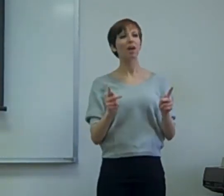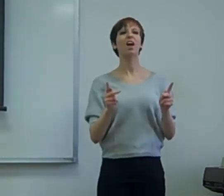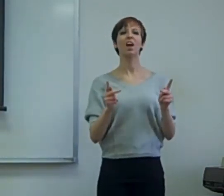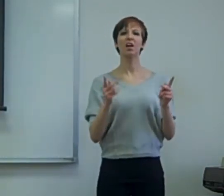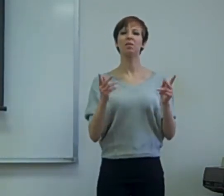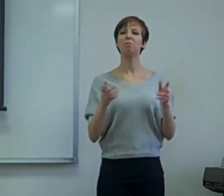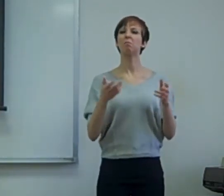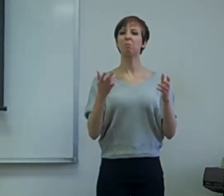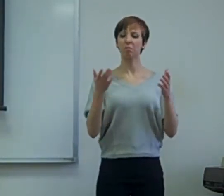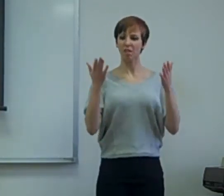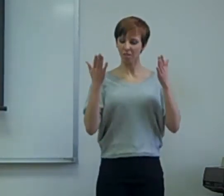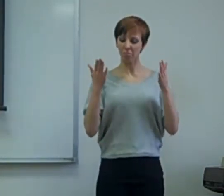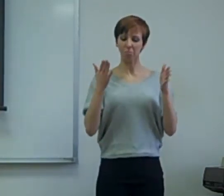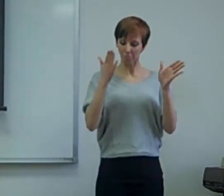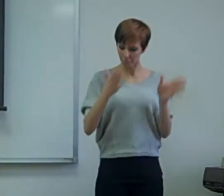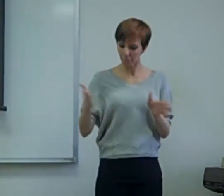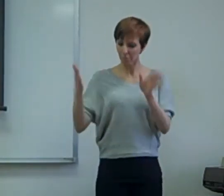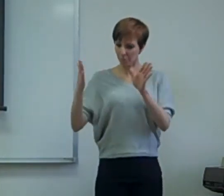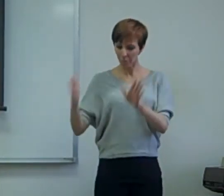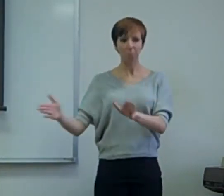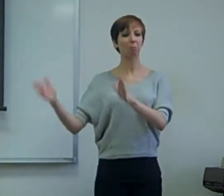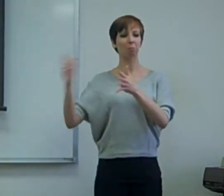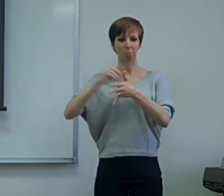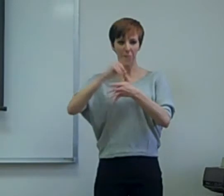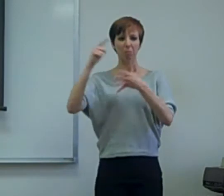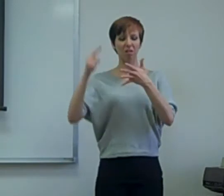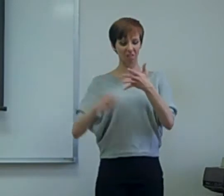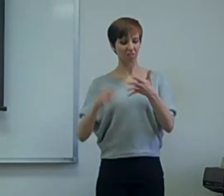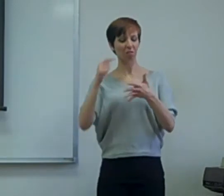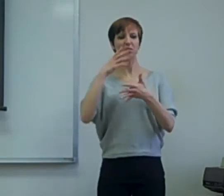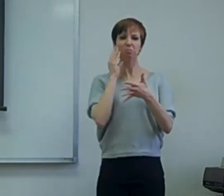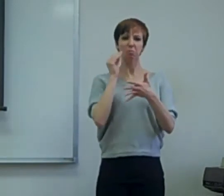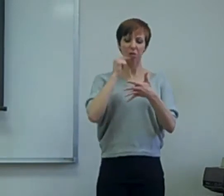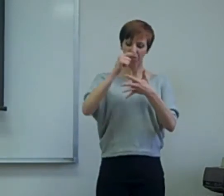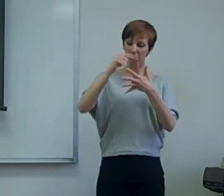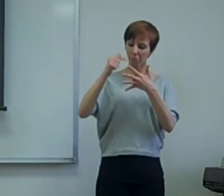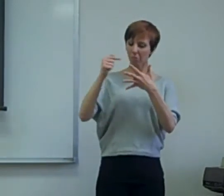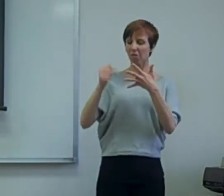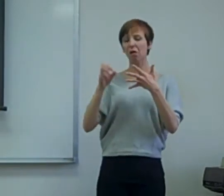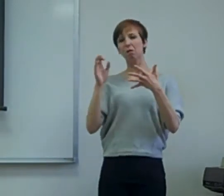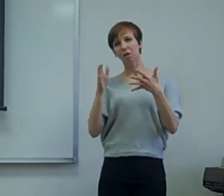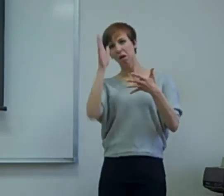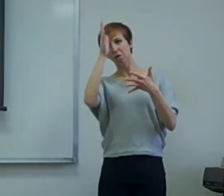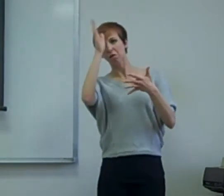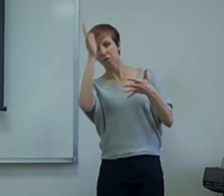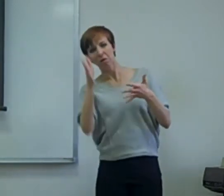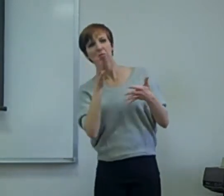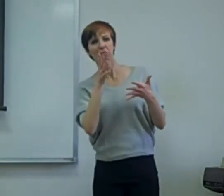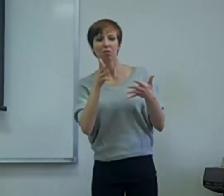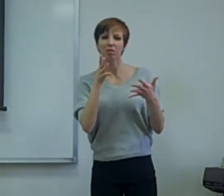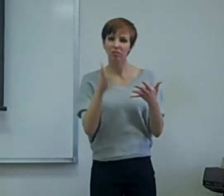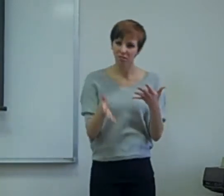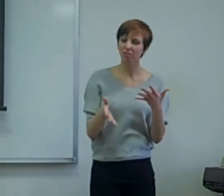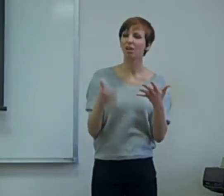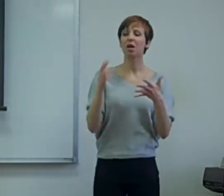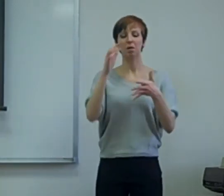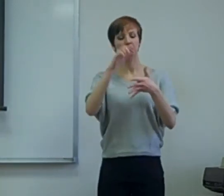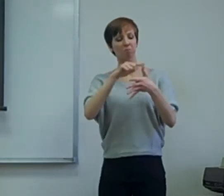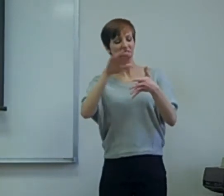okay? So Grandpa died, and so yeah, she's denying it at first for about 2 weeks, and then she's